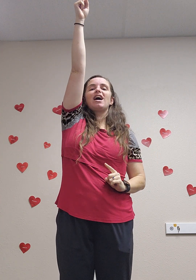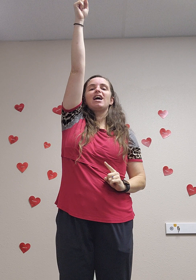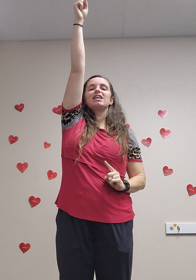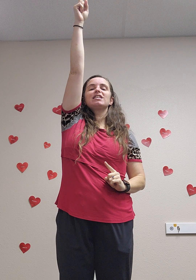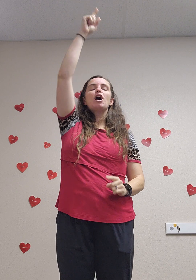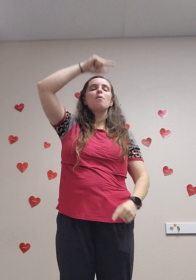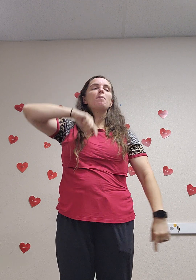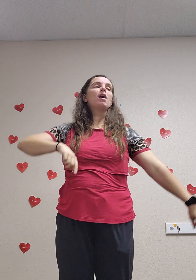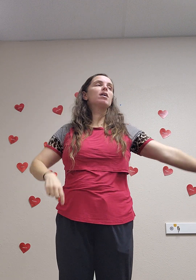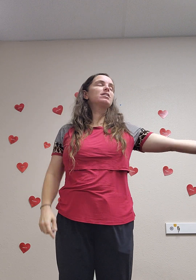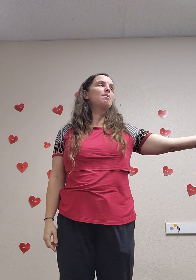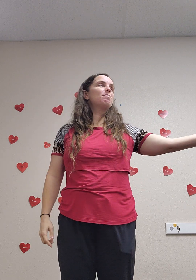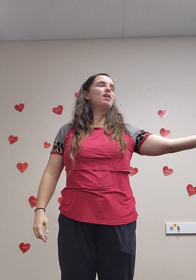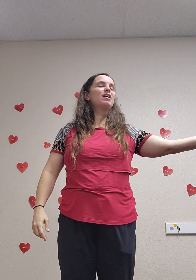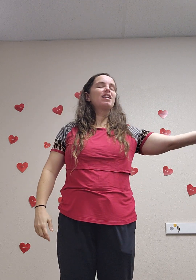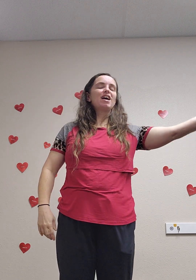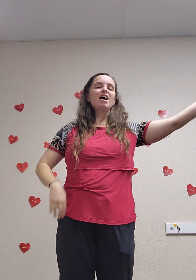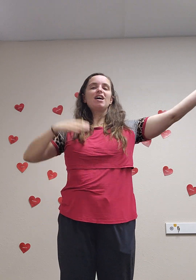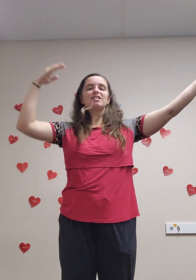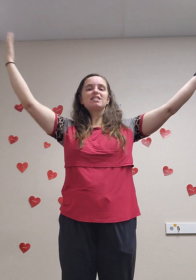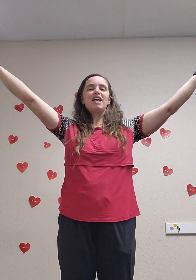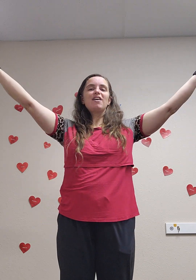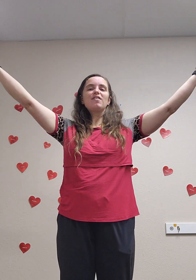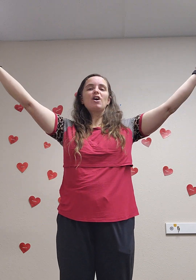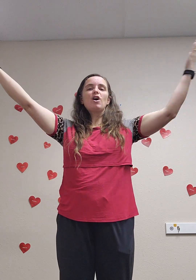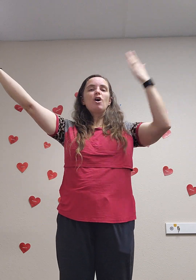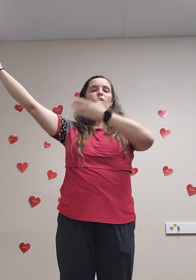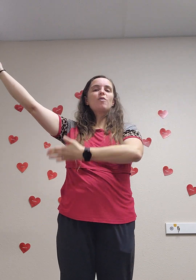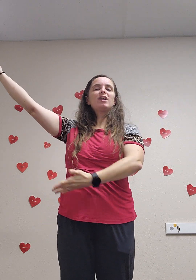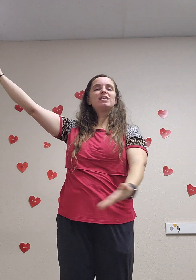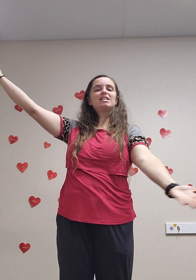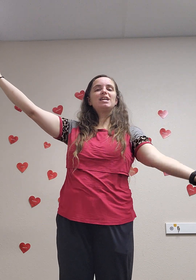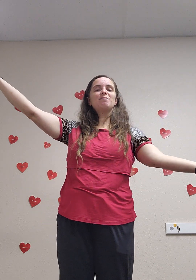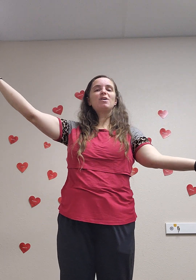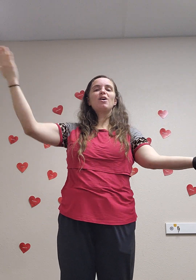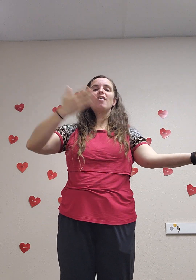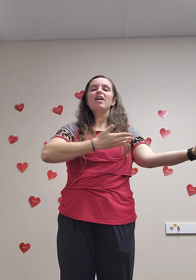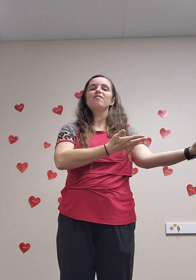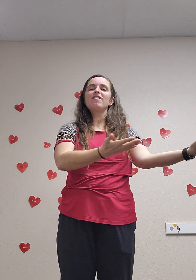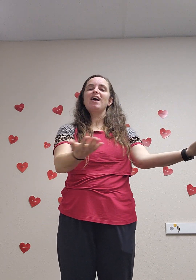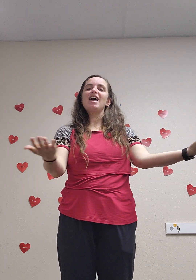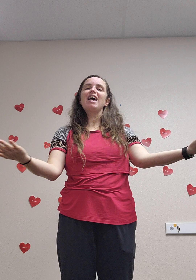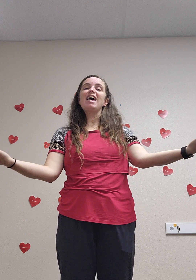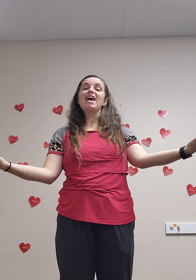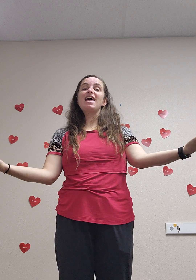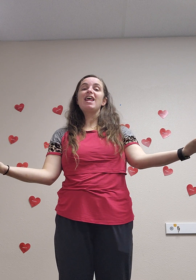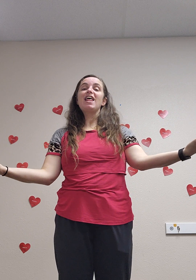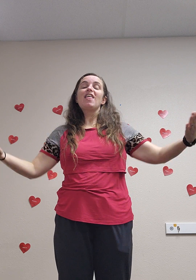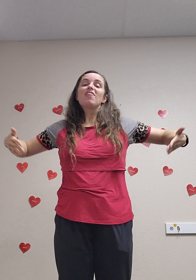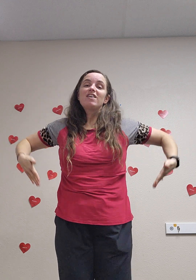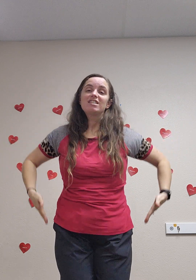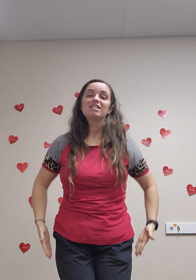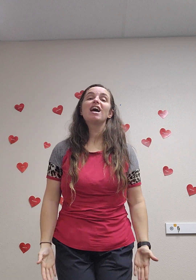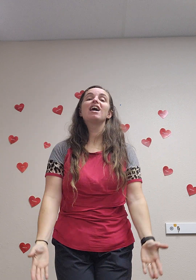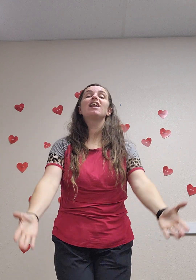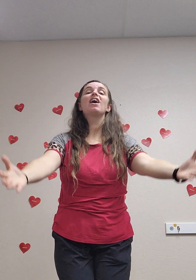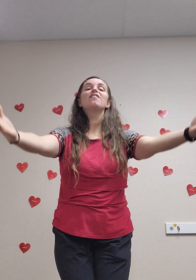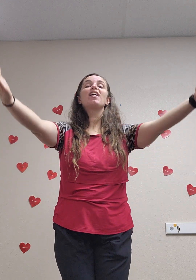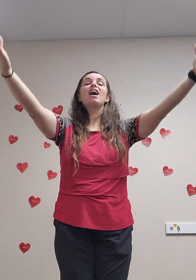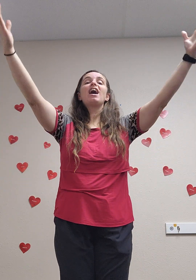Our Shepherd, our Savior, Redeemer and Friend The Son of the